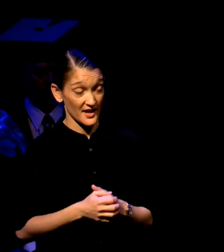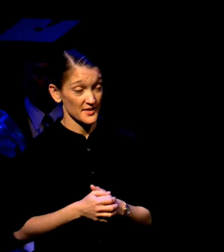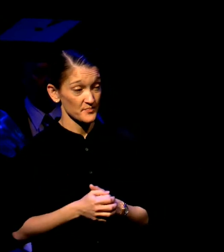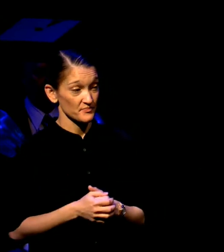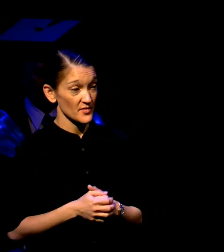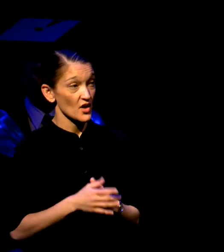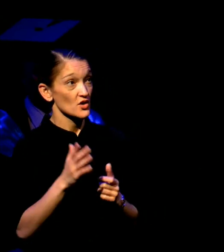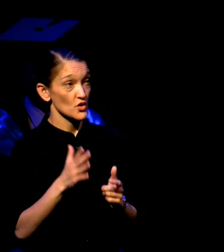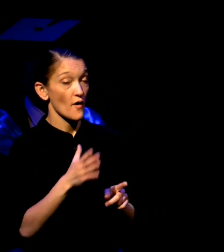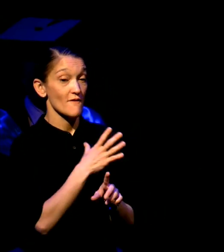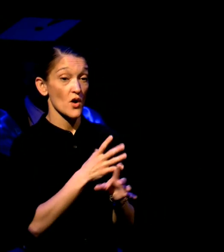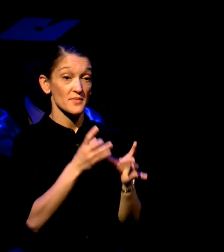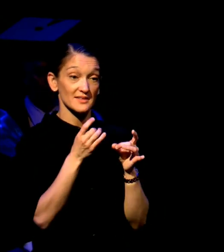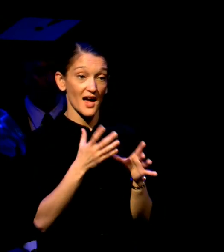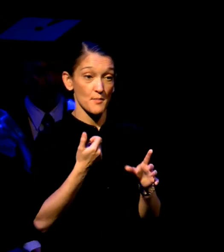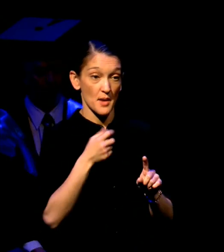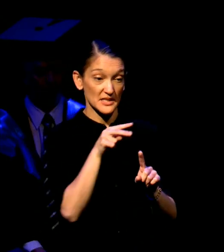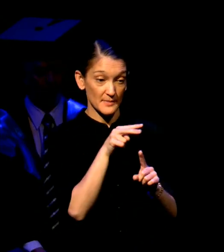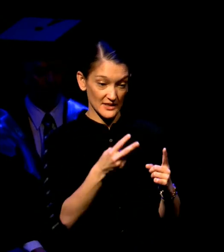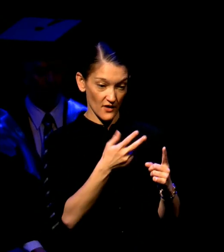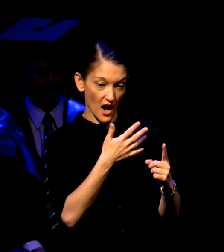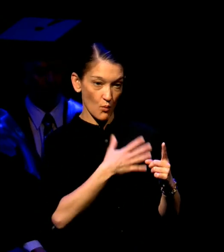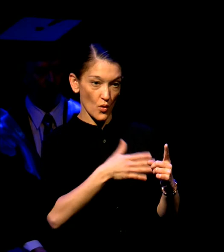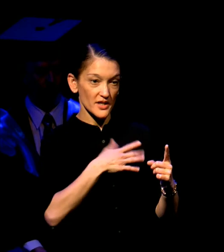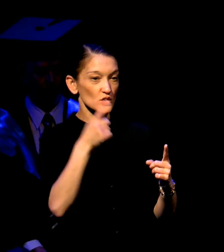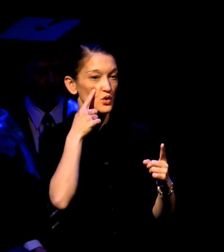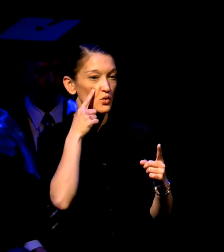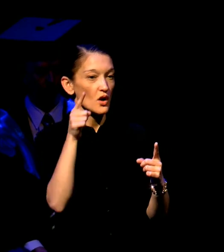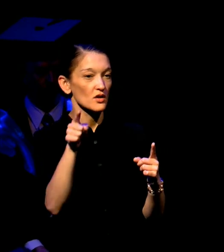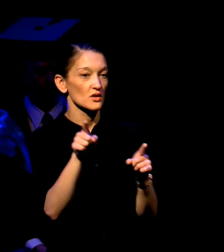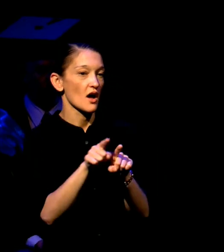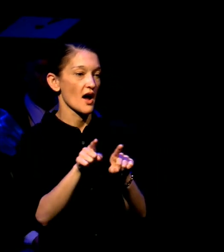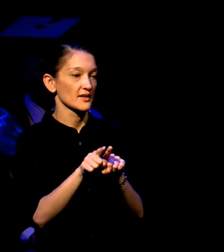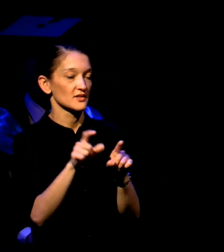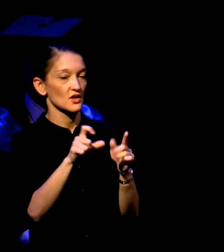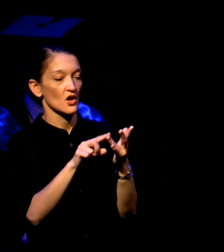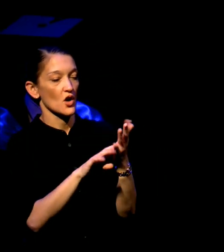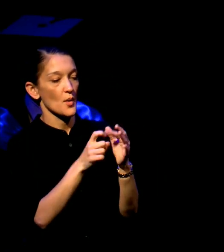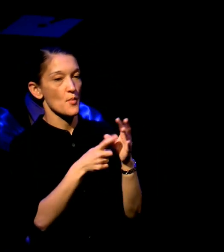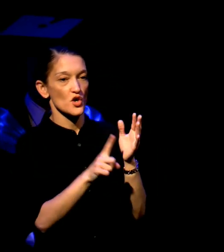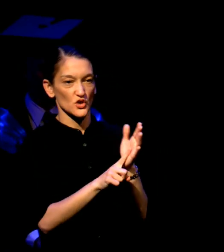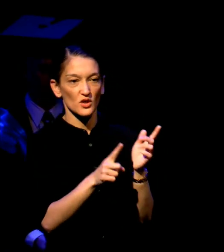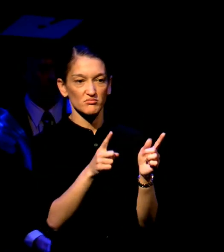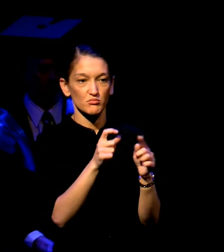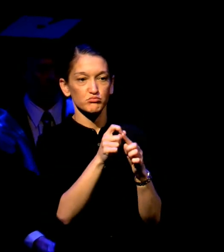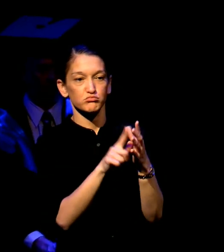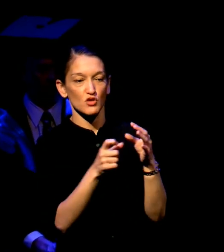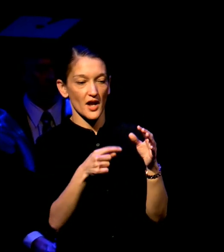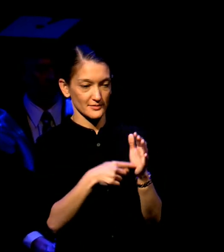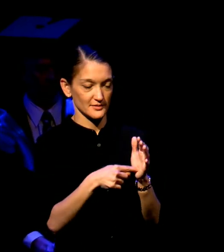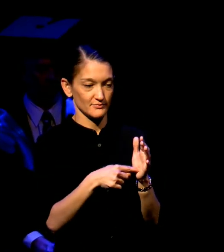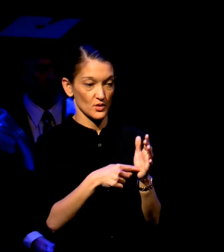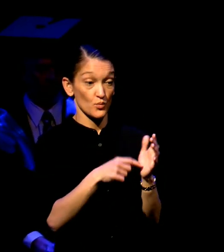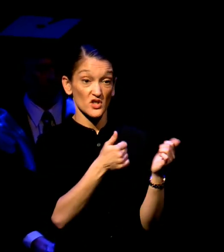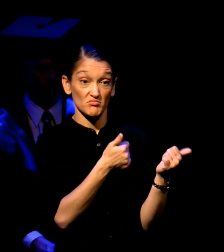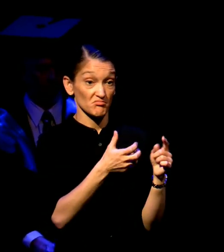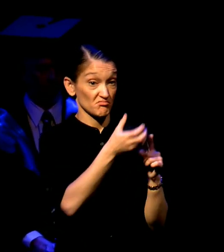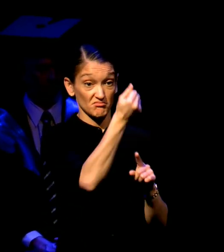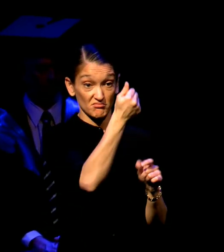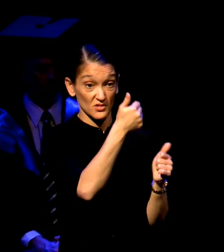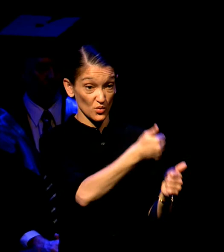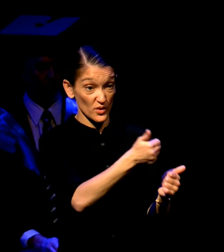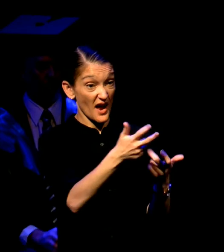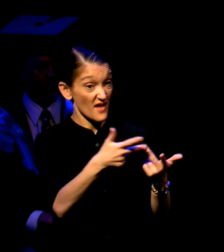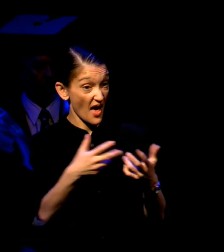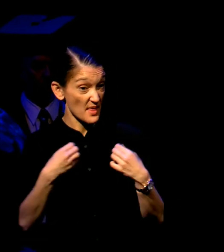show to look like a commercial product. It paid off. I'm now currently in negotiations with a commercial TV station here for